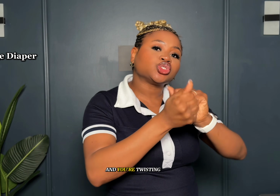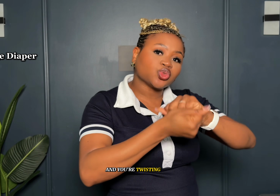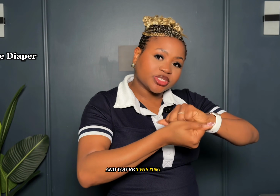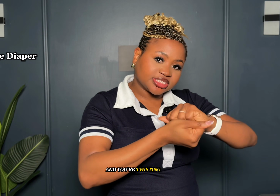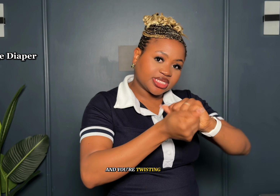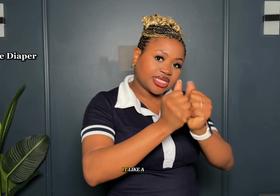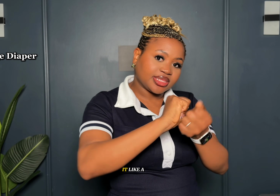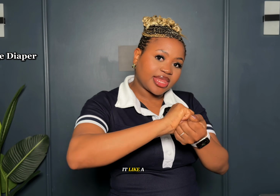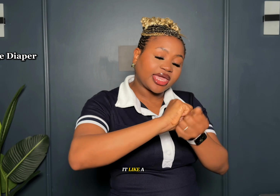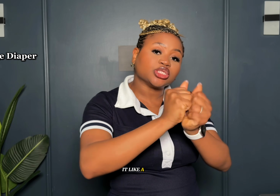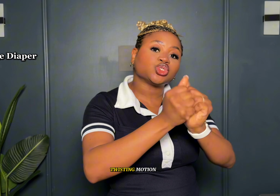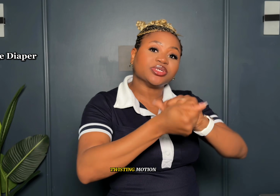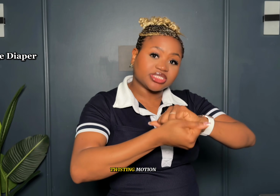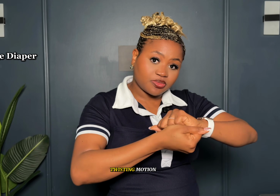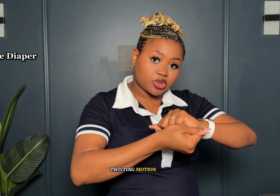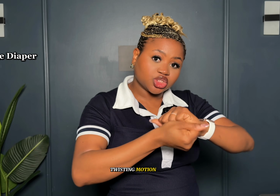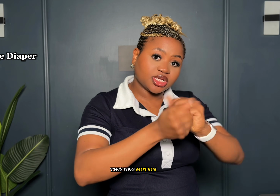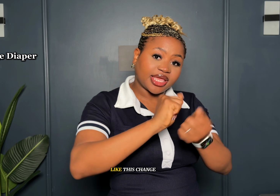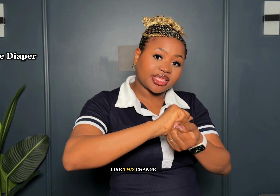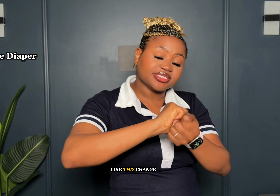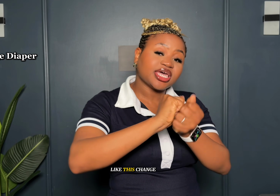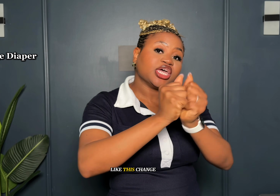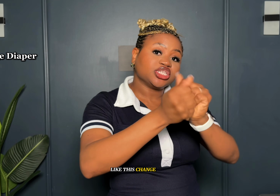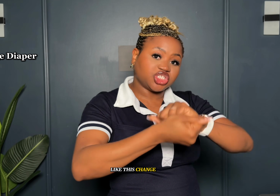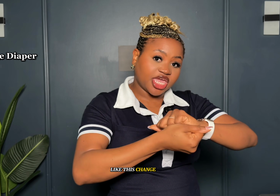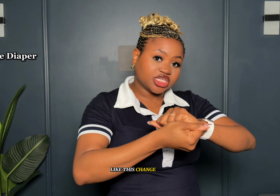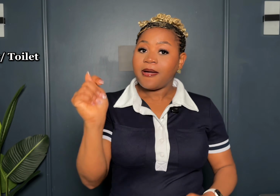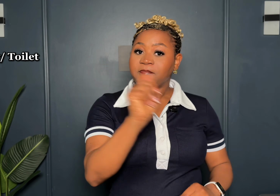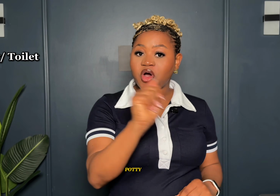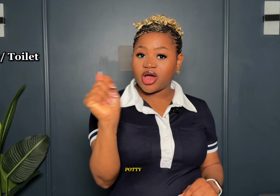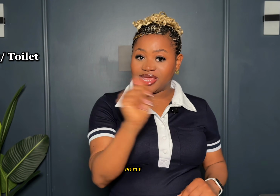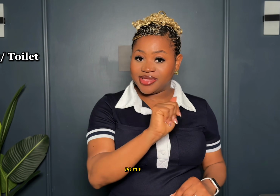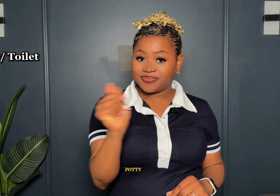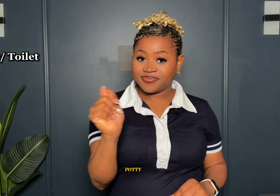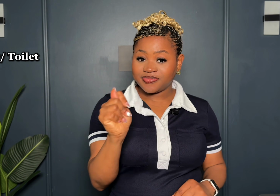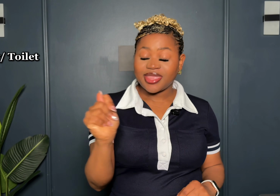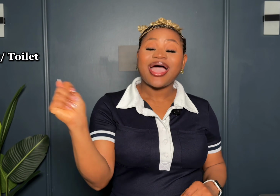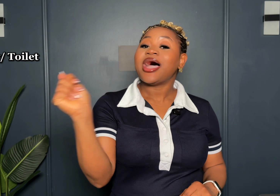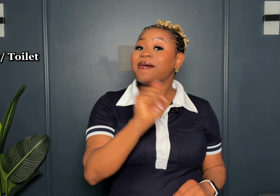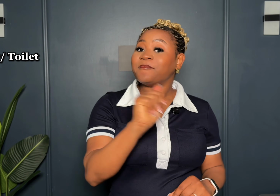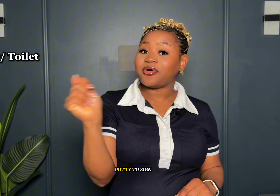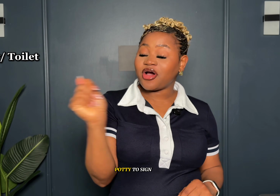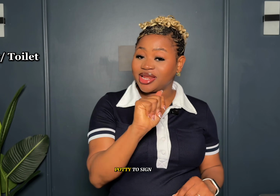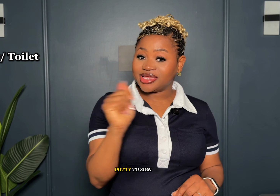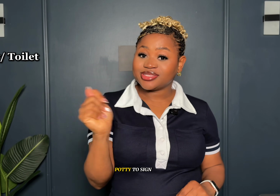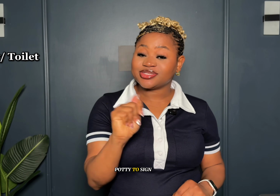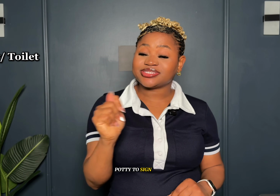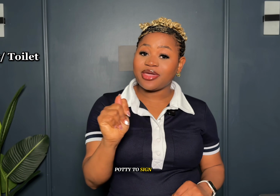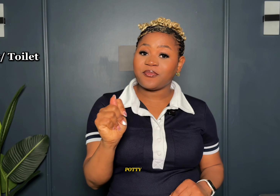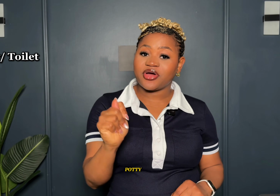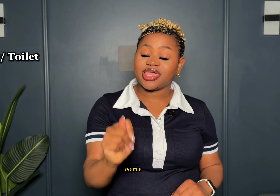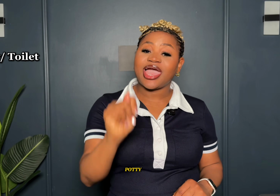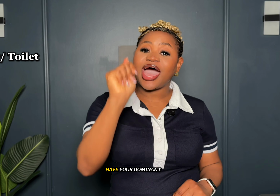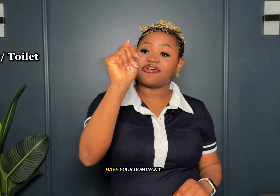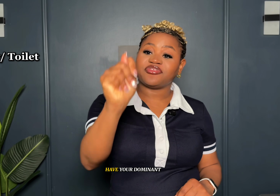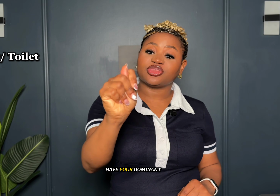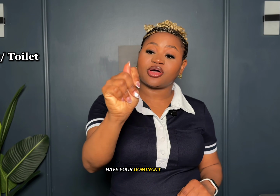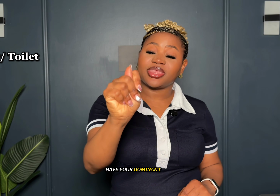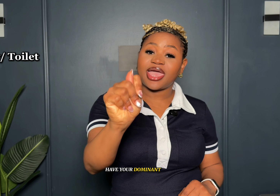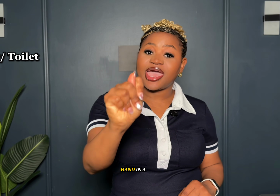twisting it like a twisting motion like this. Change. Party. Potty. To sign potty, have your dominant hand